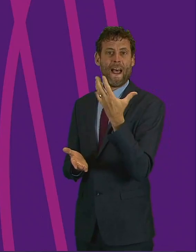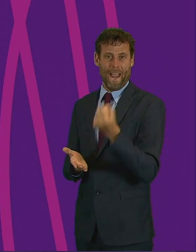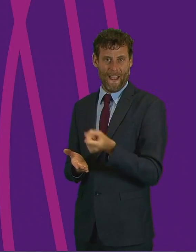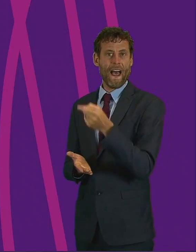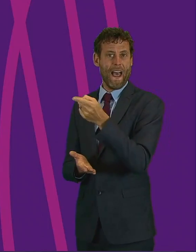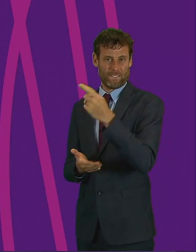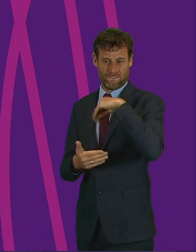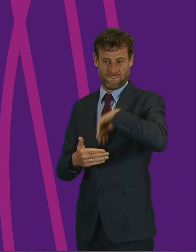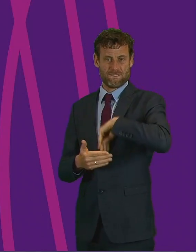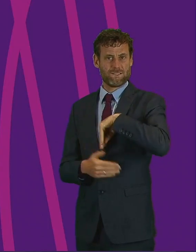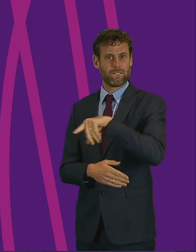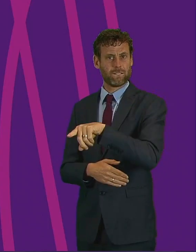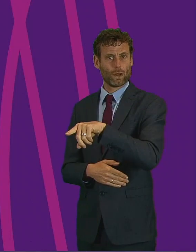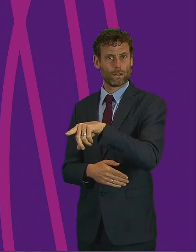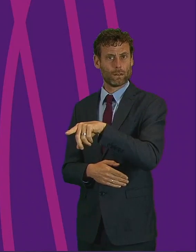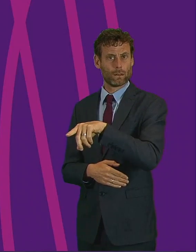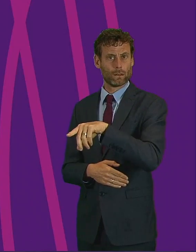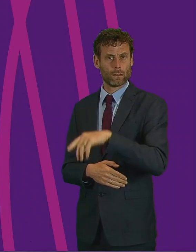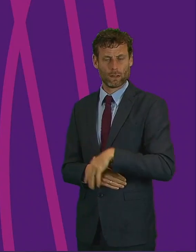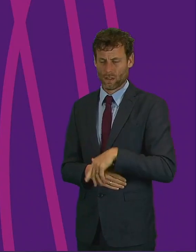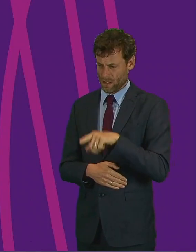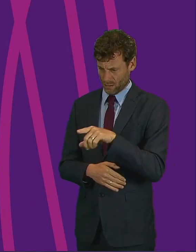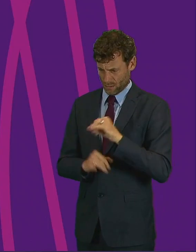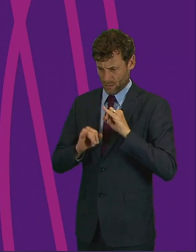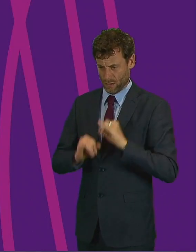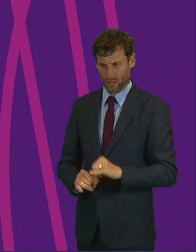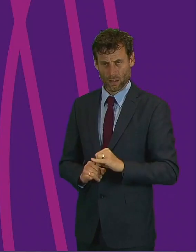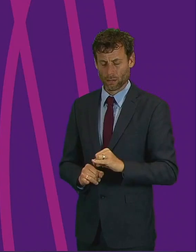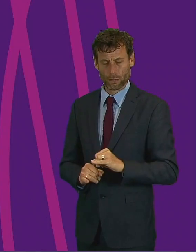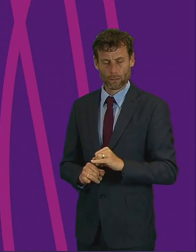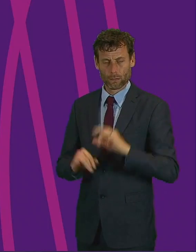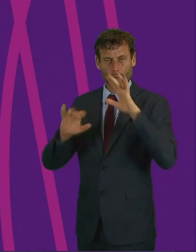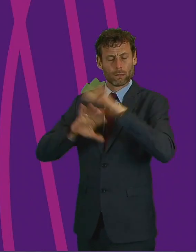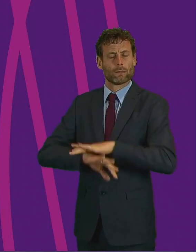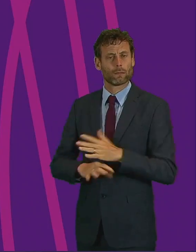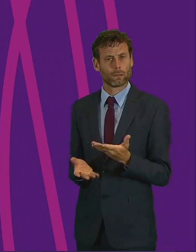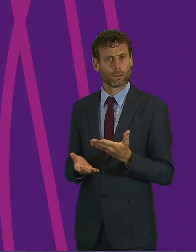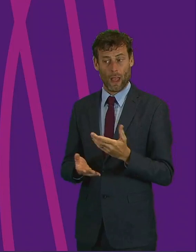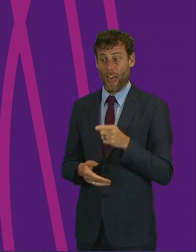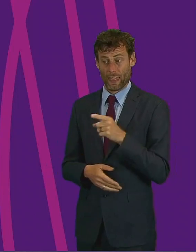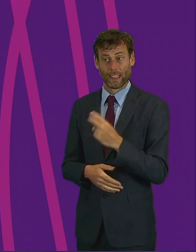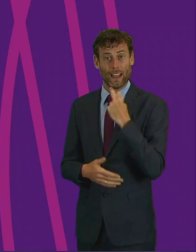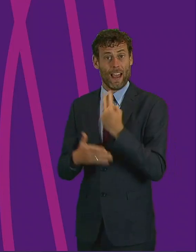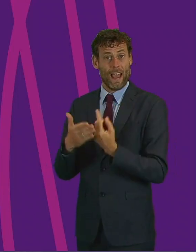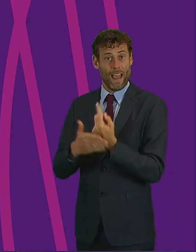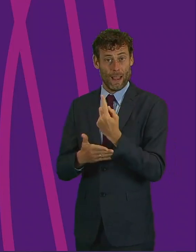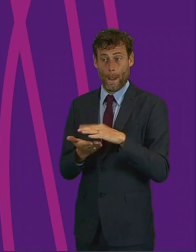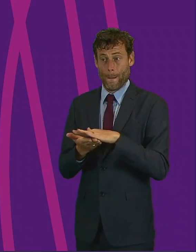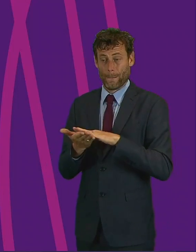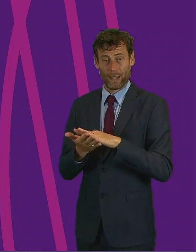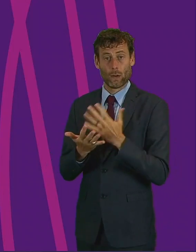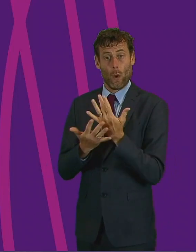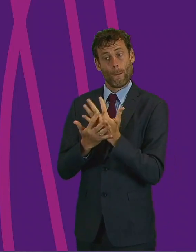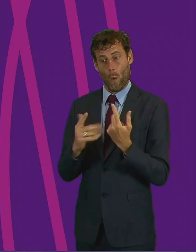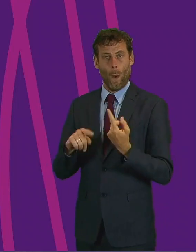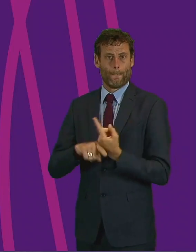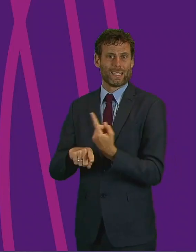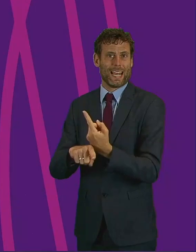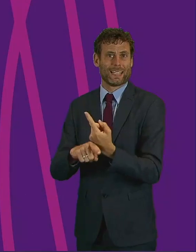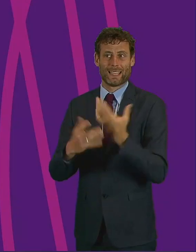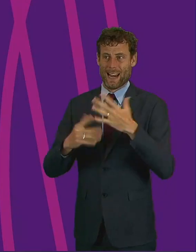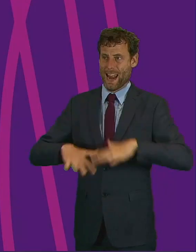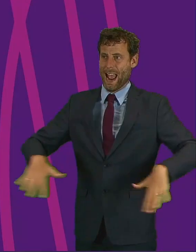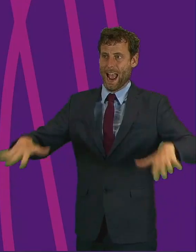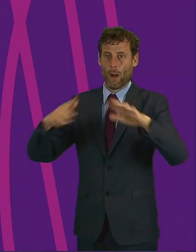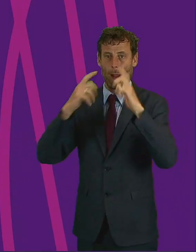homes. That's the disappointing reality on the ground. Isn't it the case that yet more mistakes are unfolding right now in our care